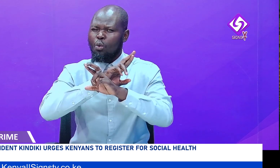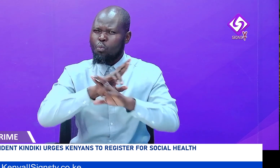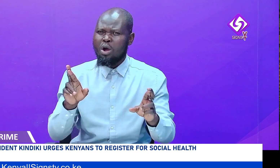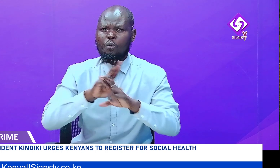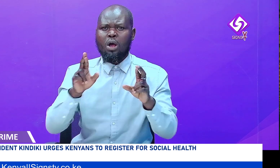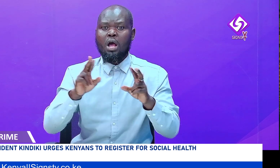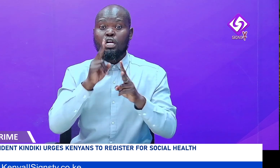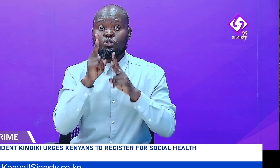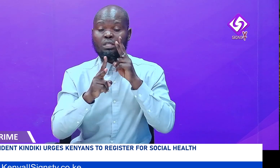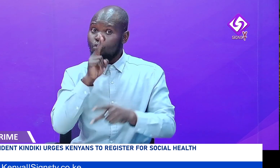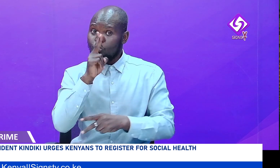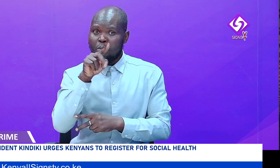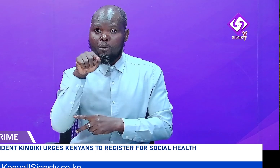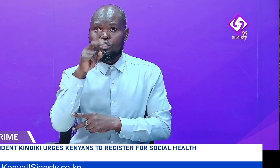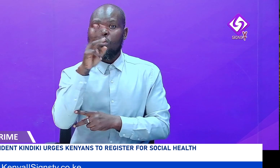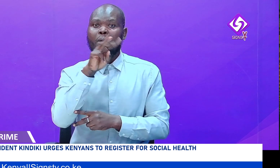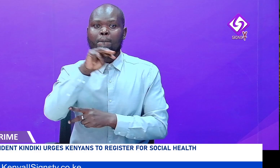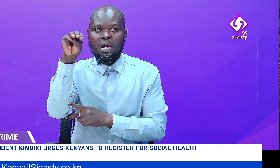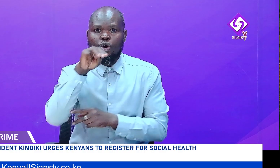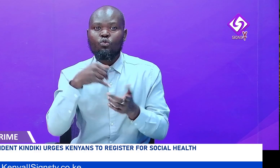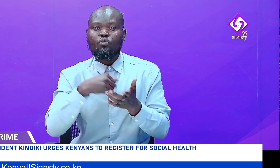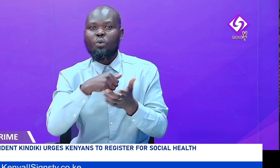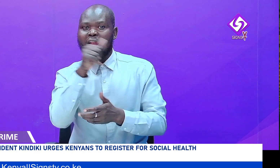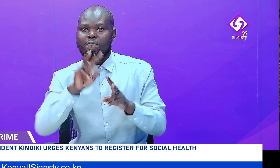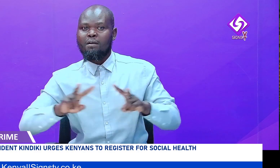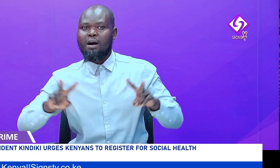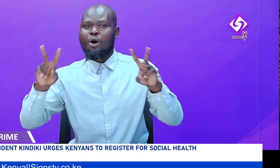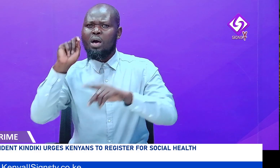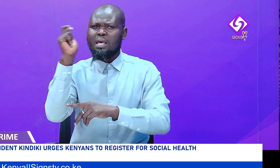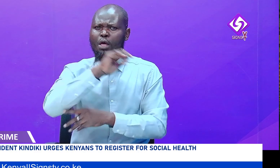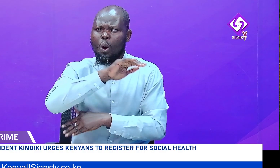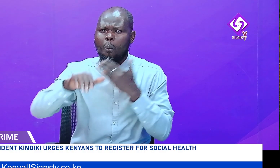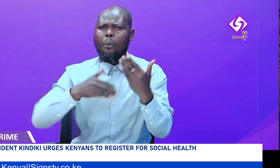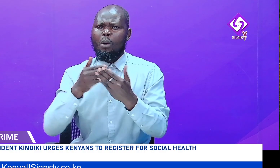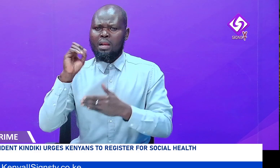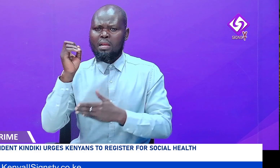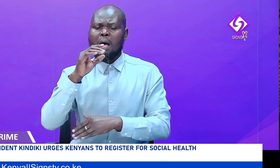vulnerable Kenyans whose contributions to SHA will be fully funded, covering about